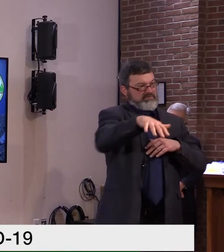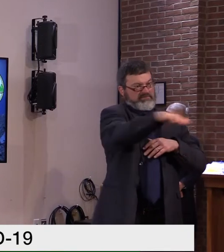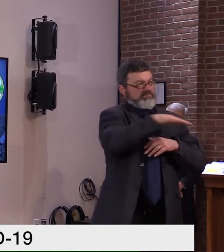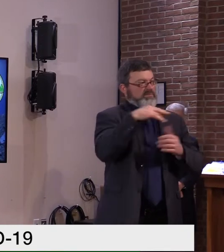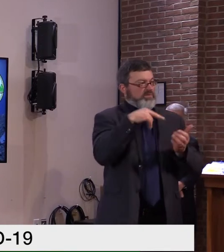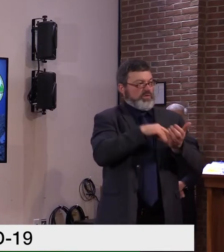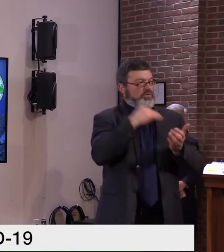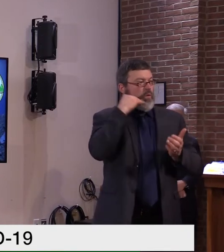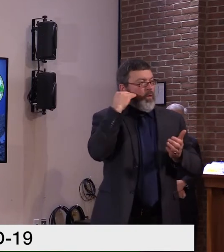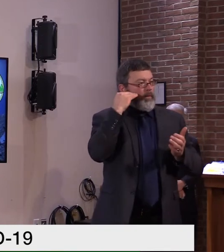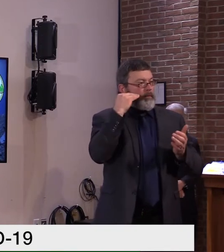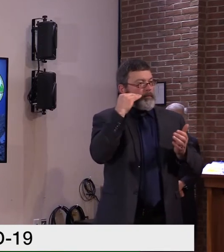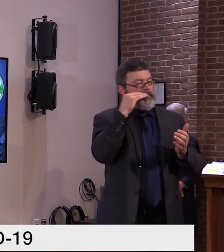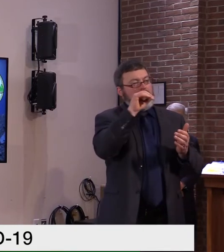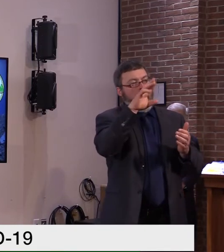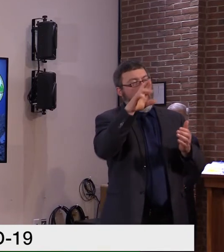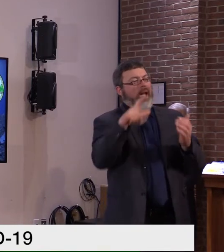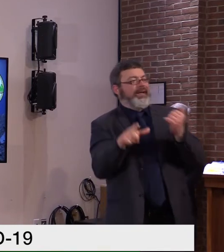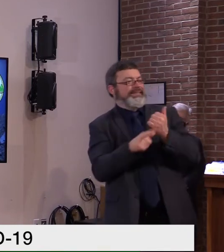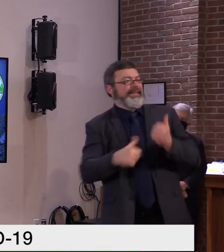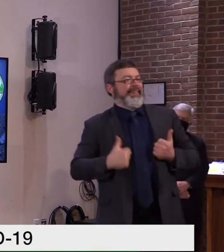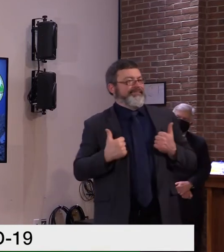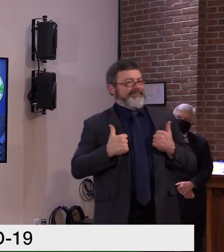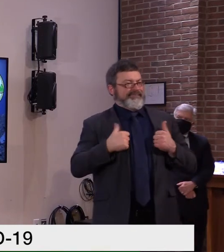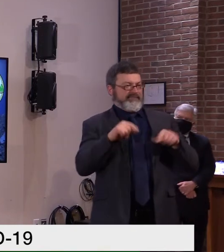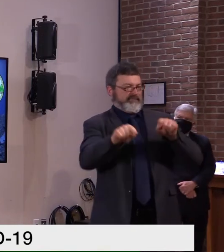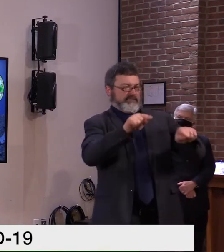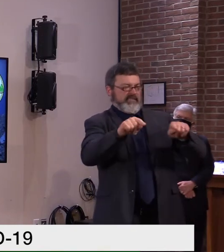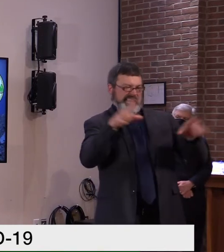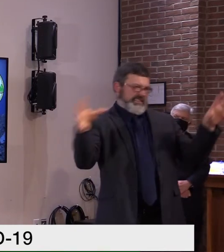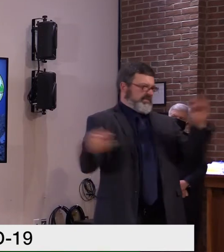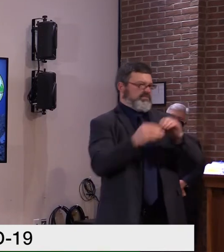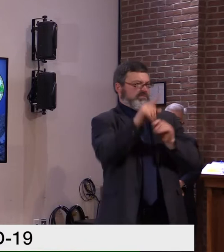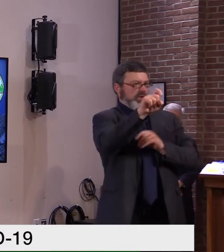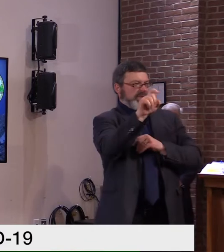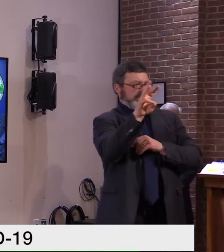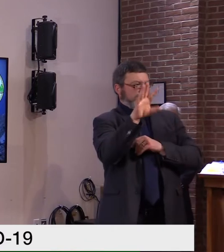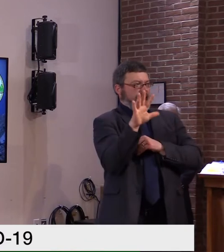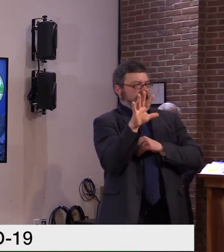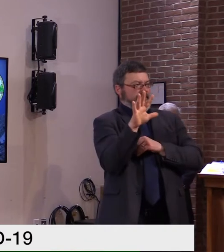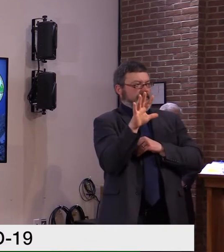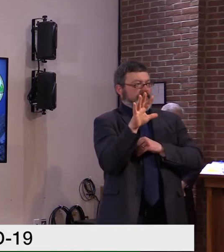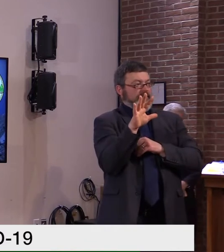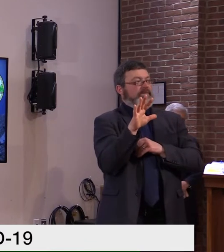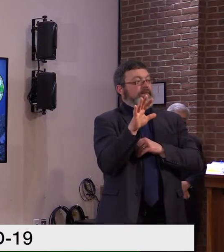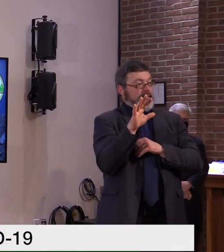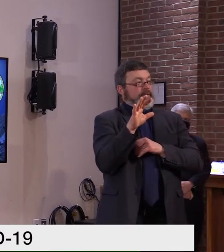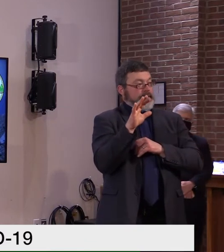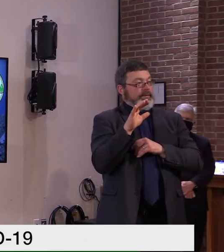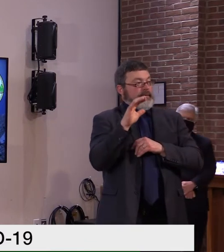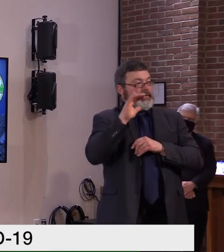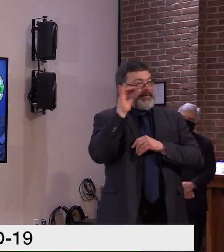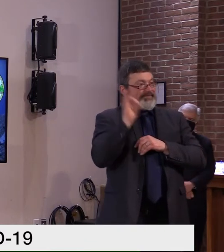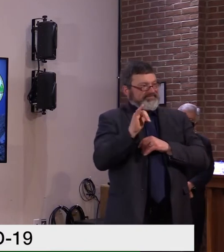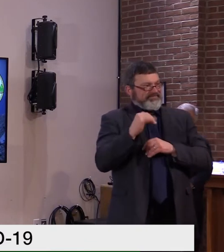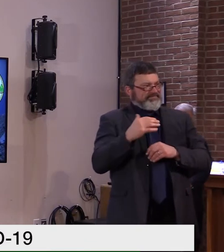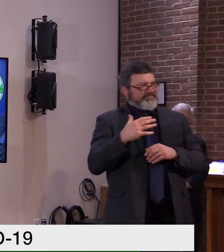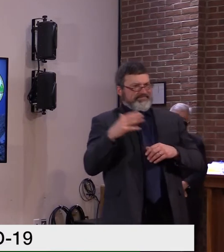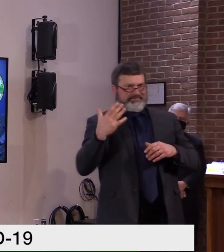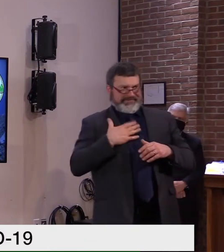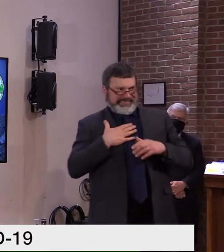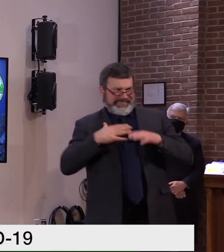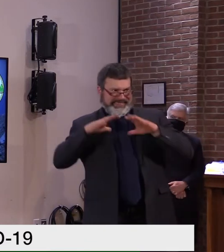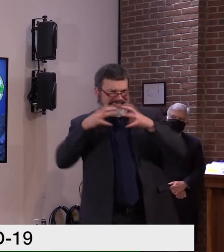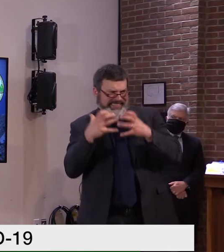living. Our healthcare facility outbreak prevention and response team shares my view that the virus